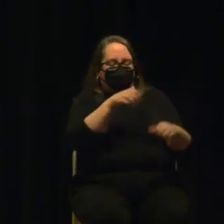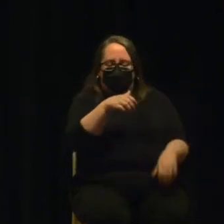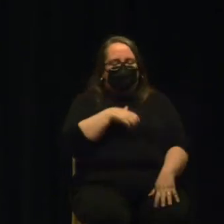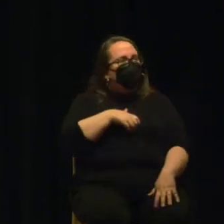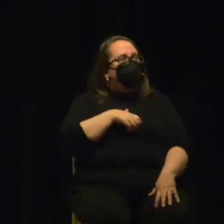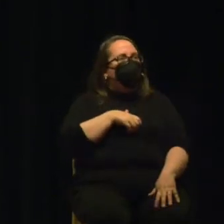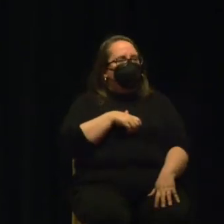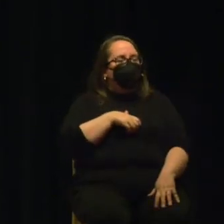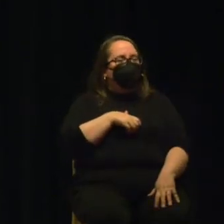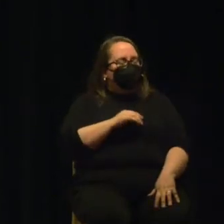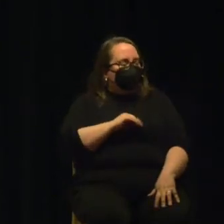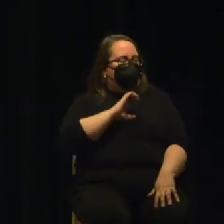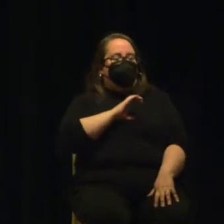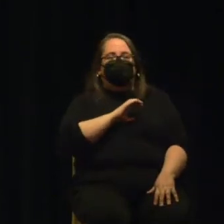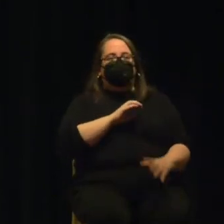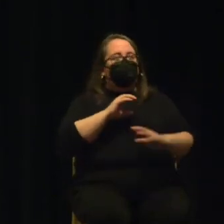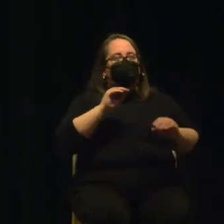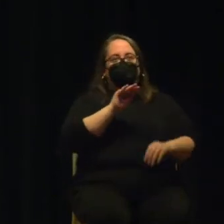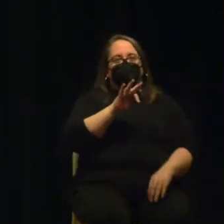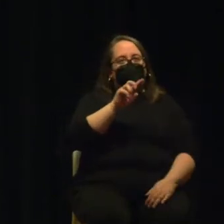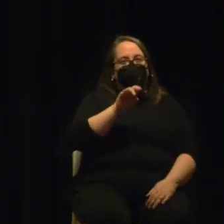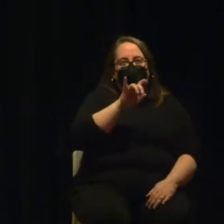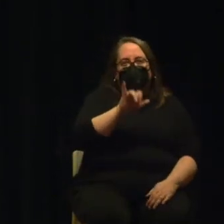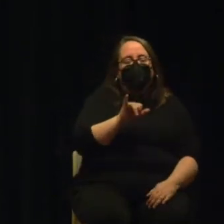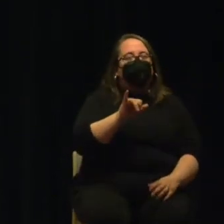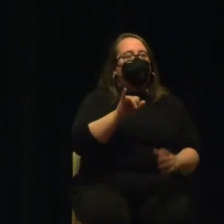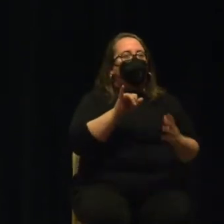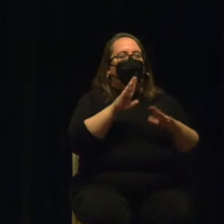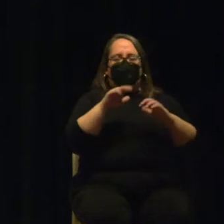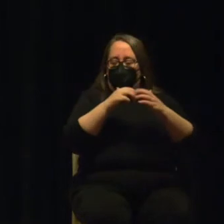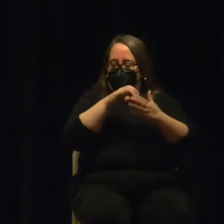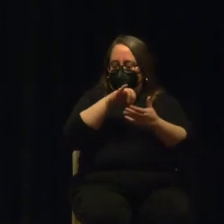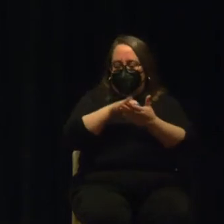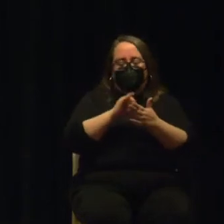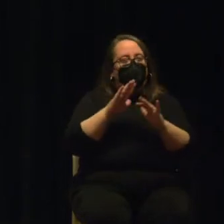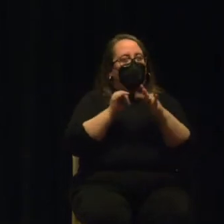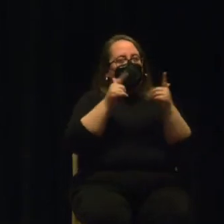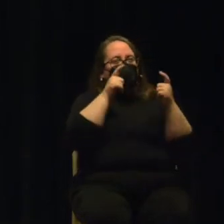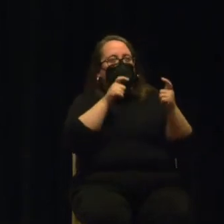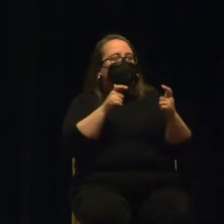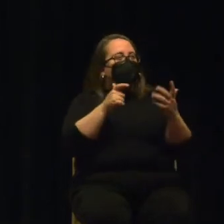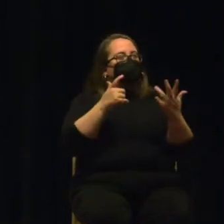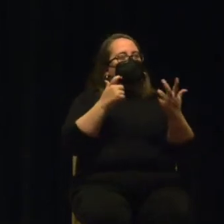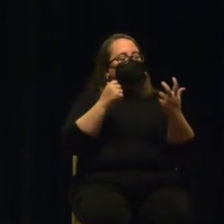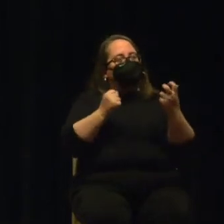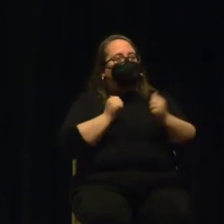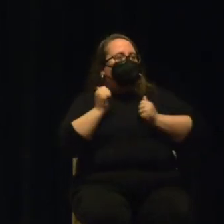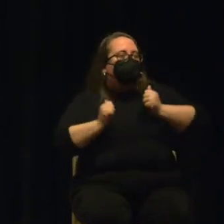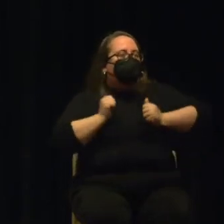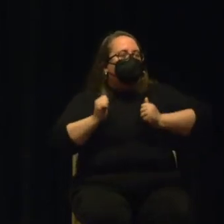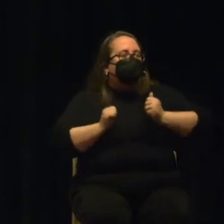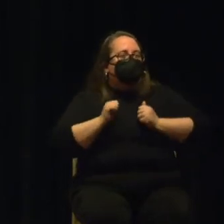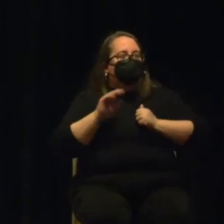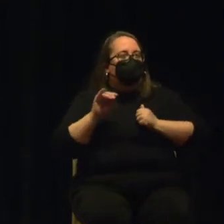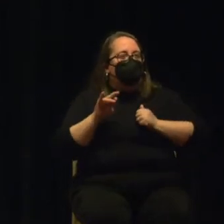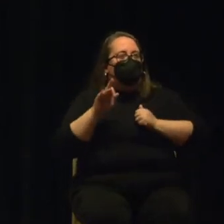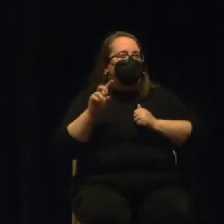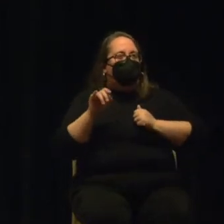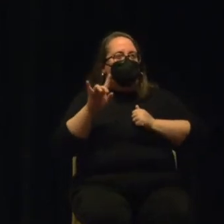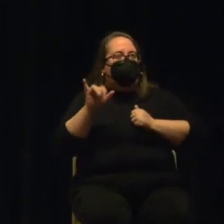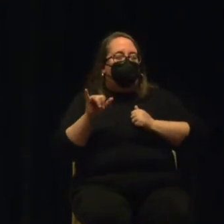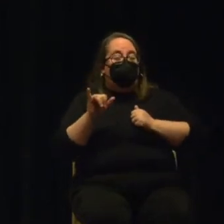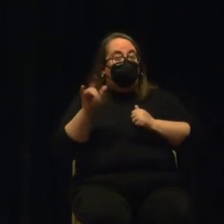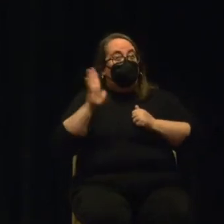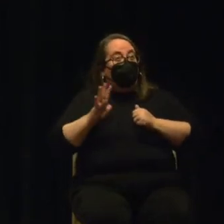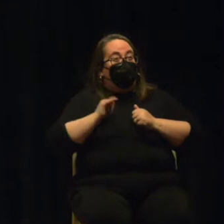the beginning of, like, there is no Muhammad Ali. Like all of that gusto that Muhammad Ali is sort of is famous for now was hated